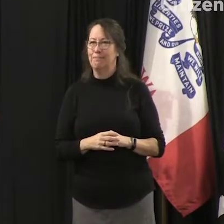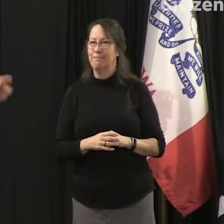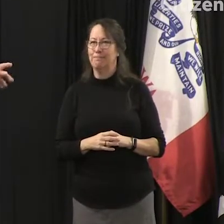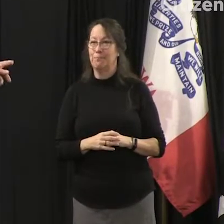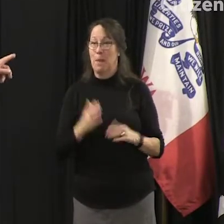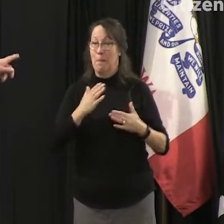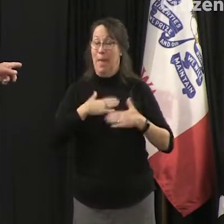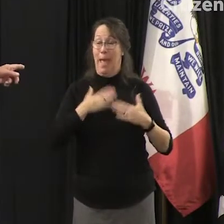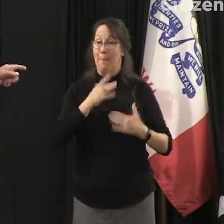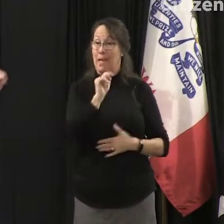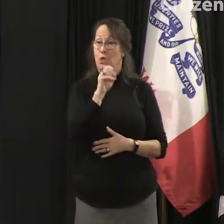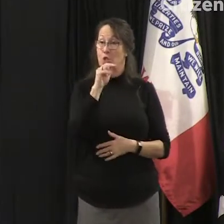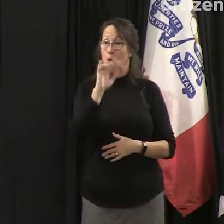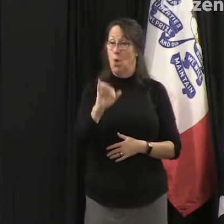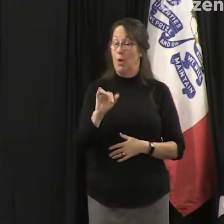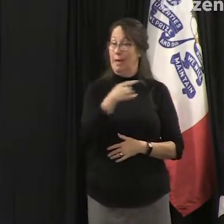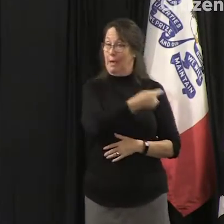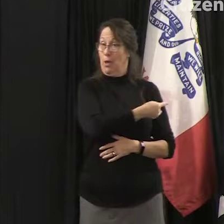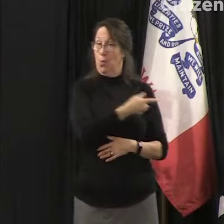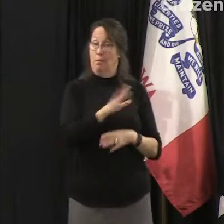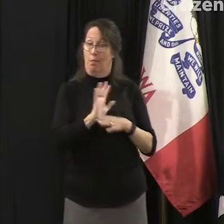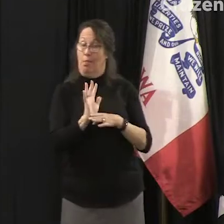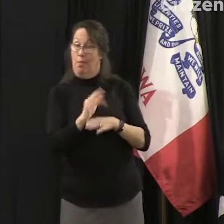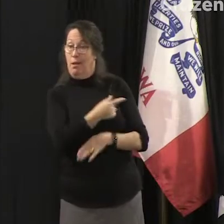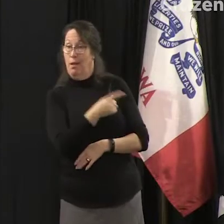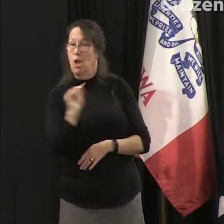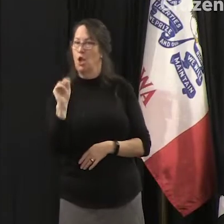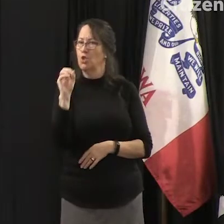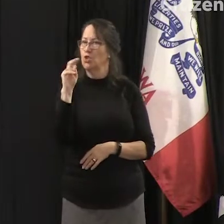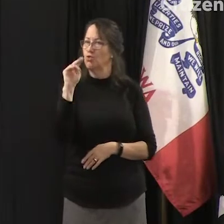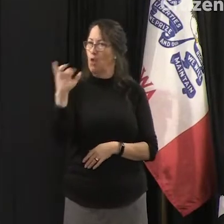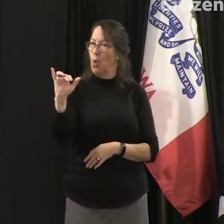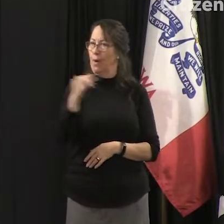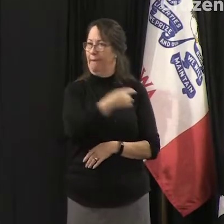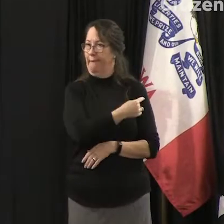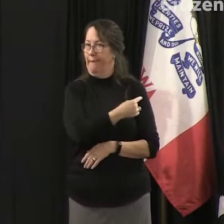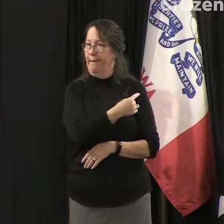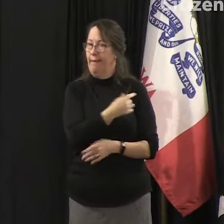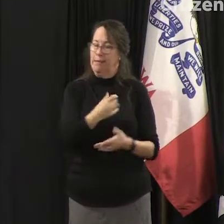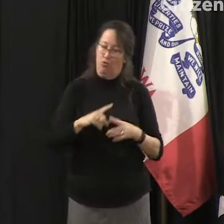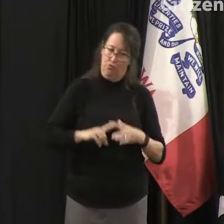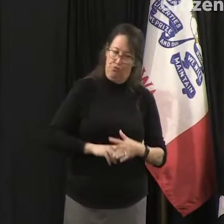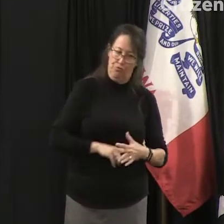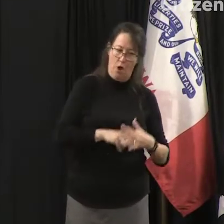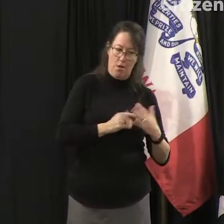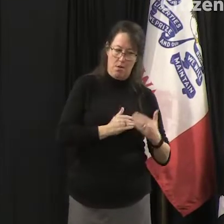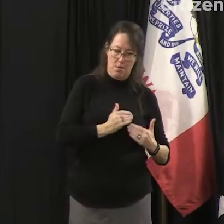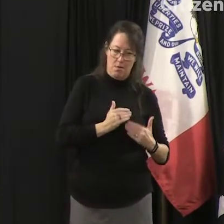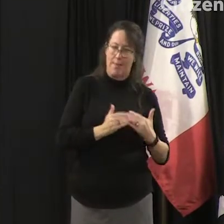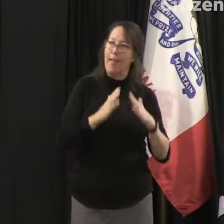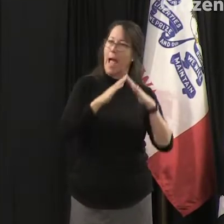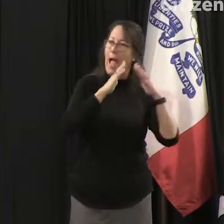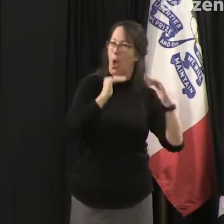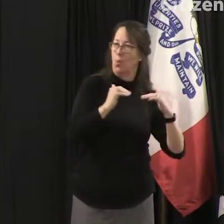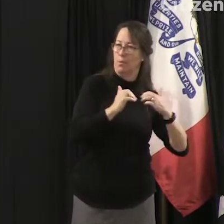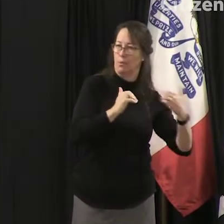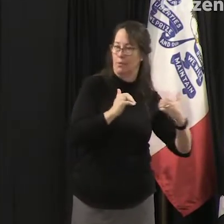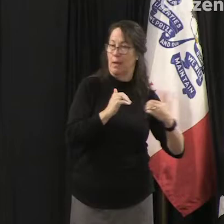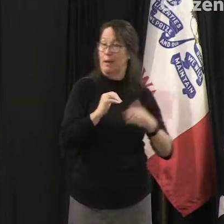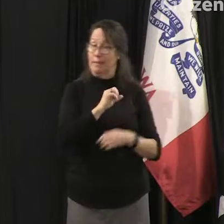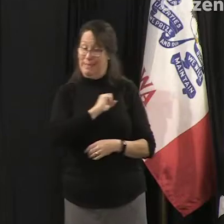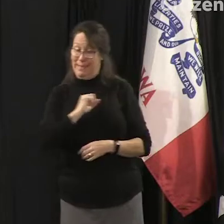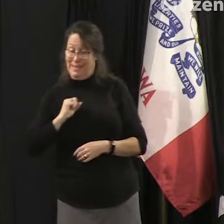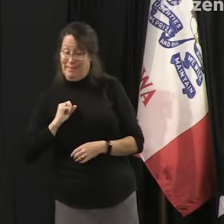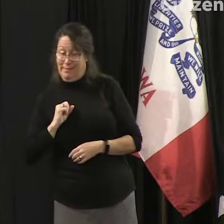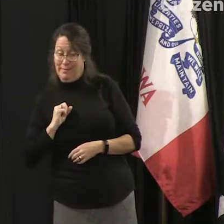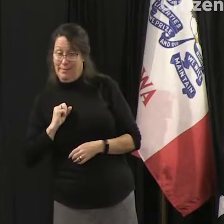And I'm glad that Tony Coelho was here. You know, Tony was one of the first people to start it. in the House and in the